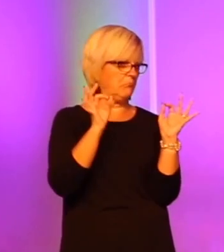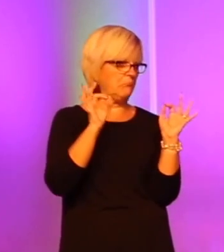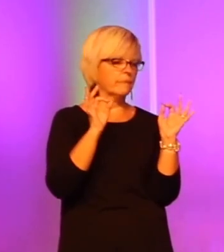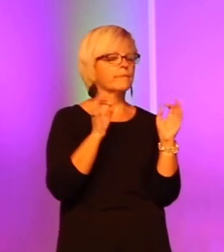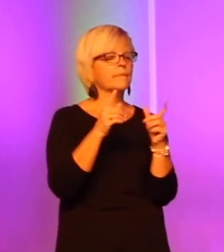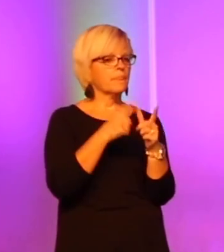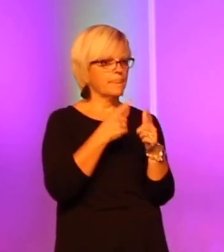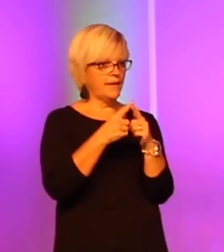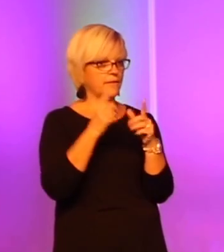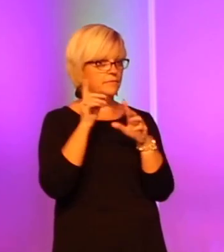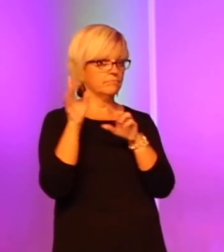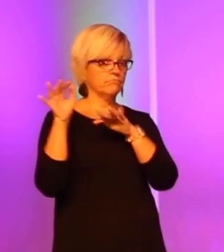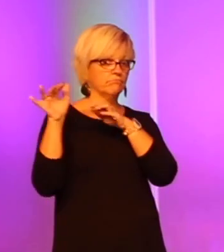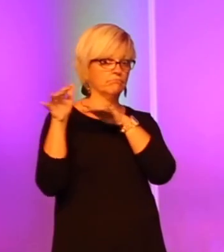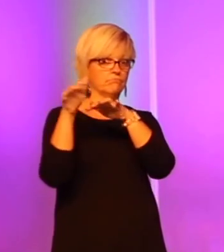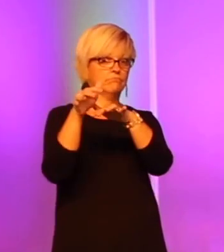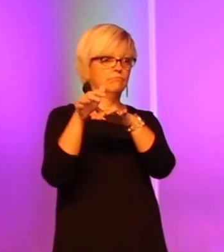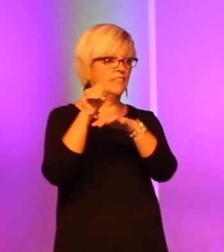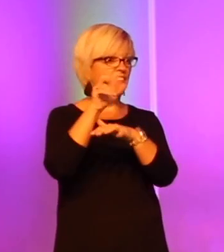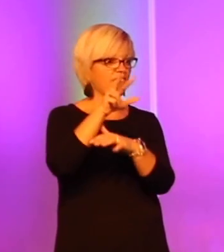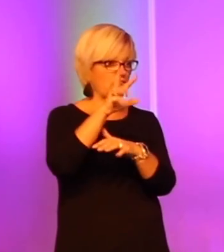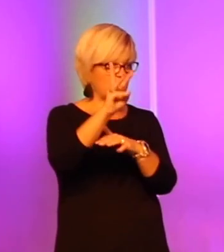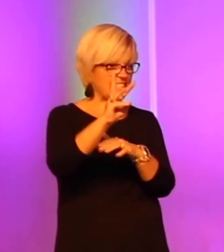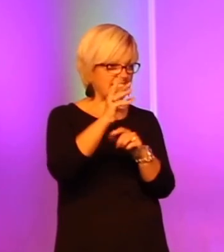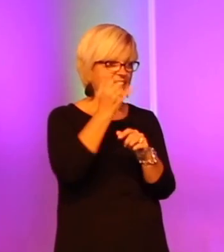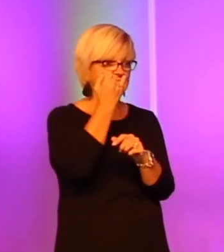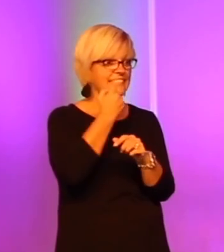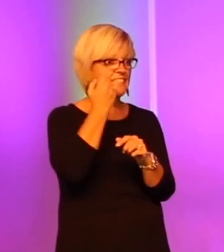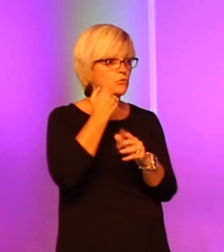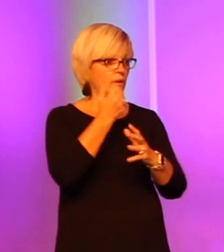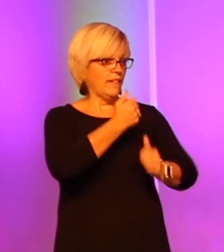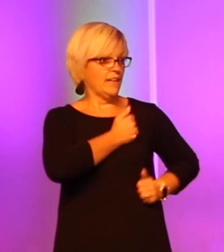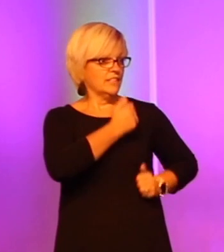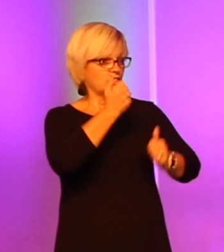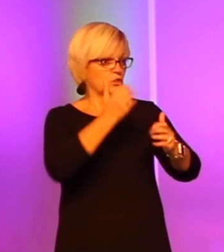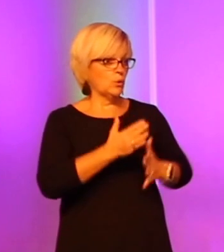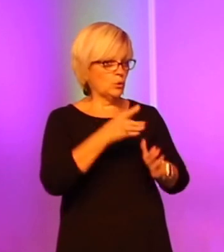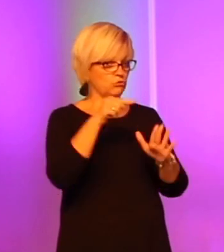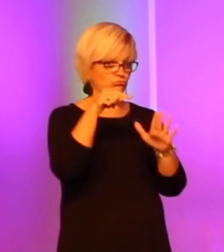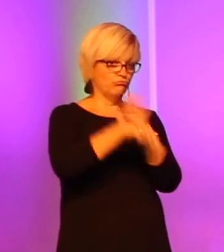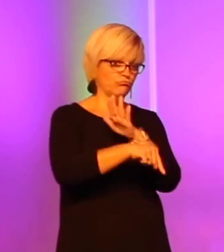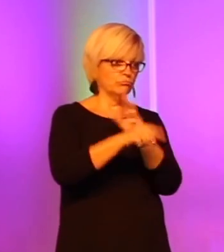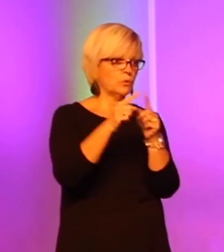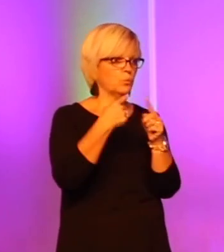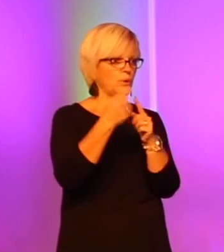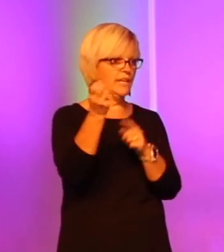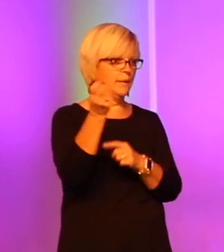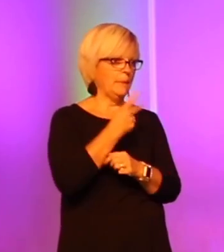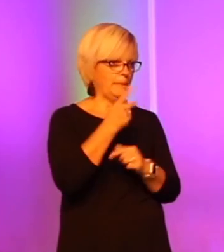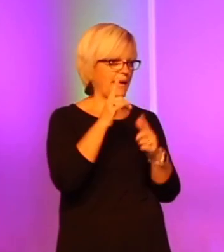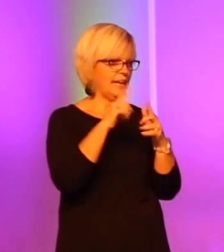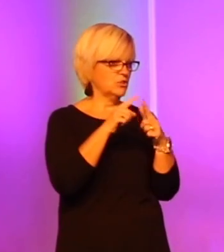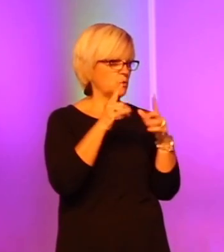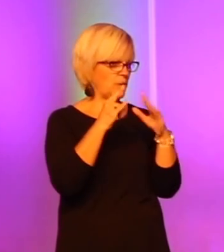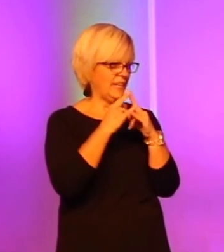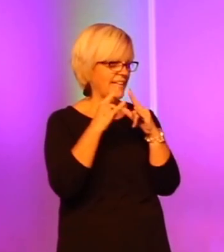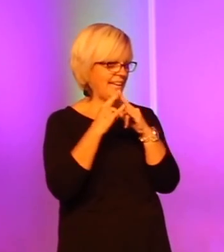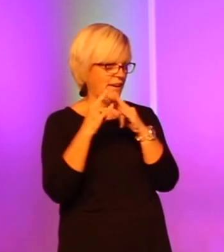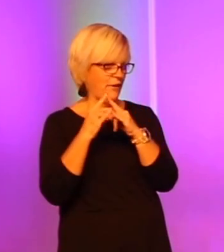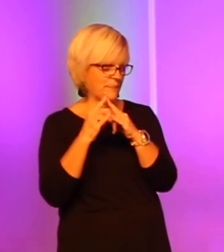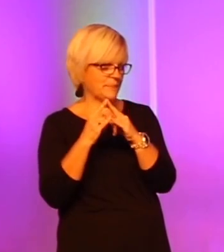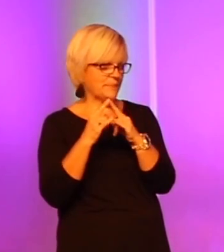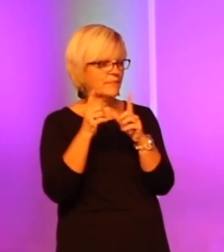their retreat, as many as 36 Israelite soldiers were killed, retreating back to the camp. And then that's when